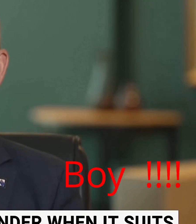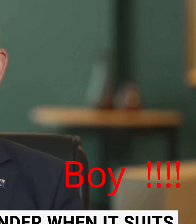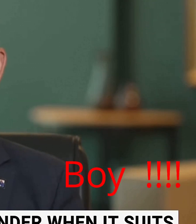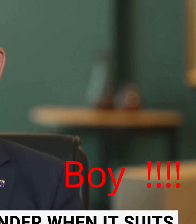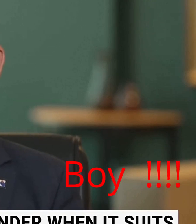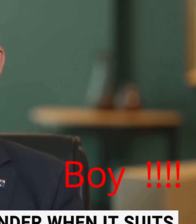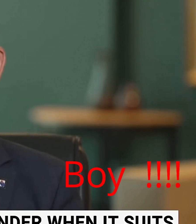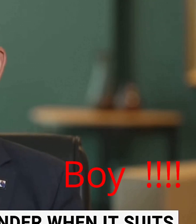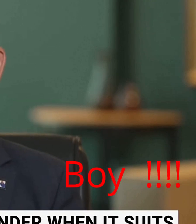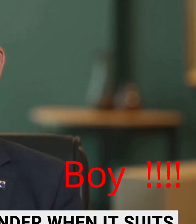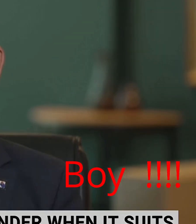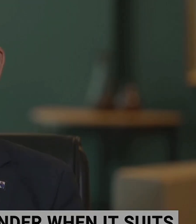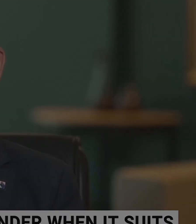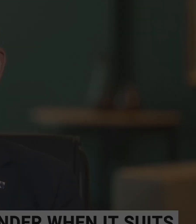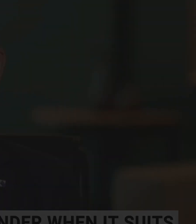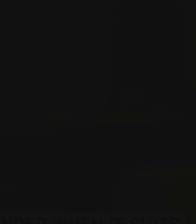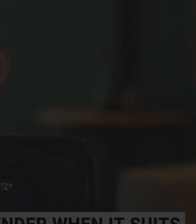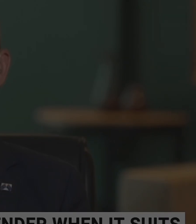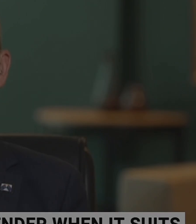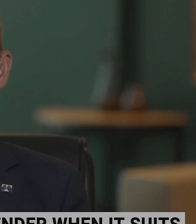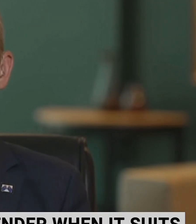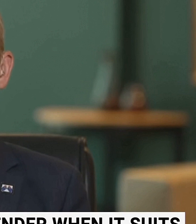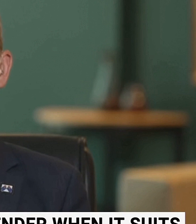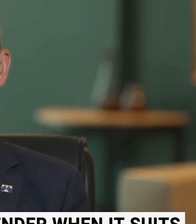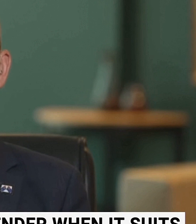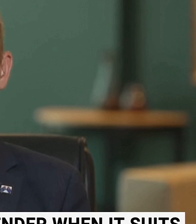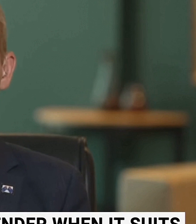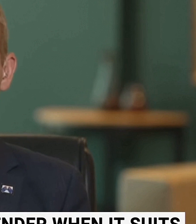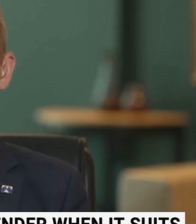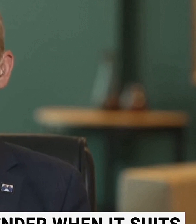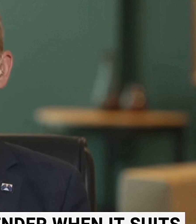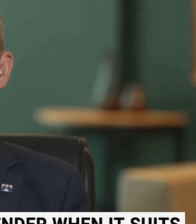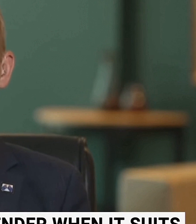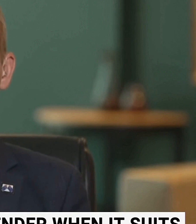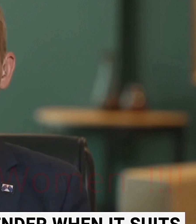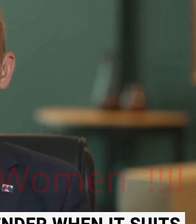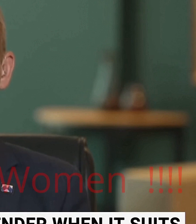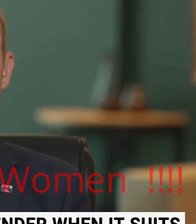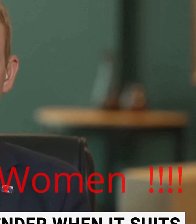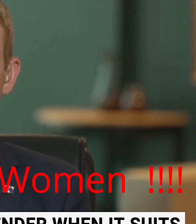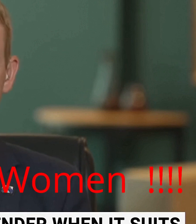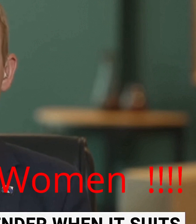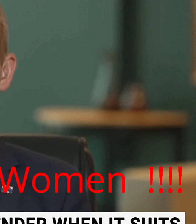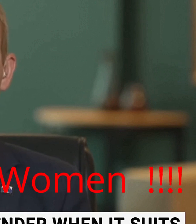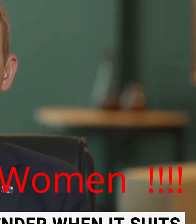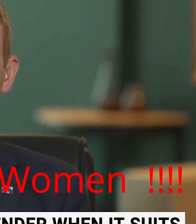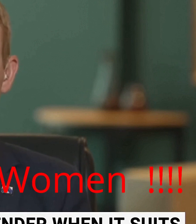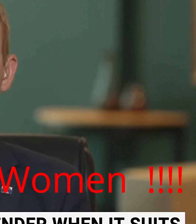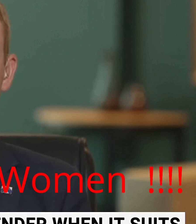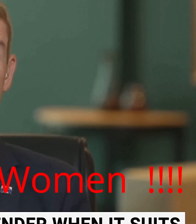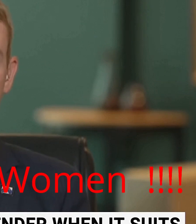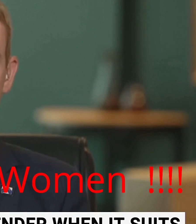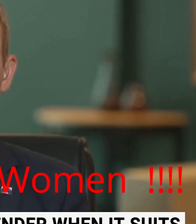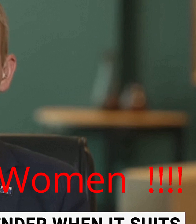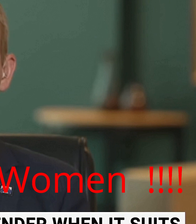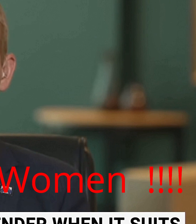Look, I'm a boy from the hut in New Zealand. There's no question, unfortunately, women in leadership positions, women in politics,